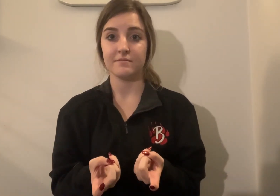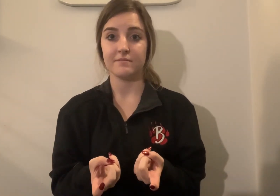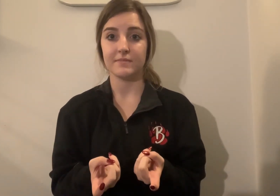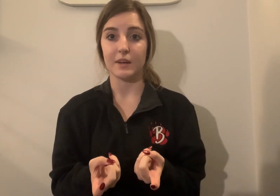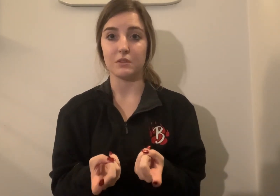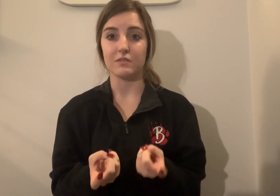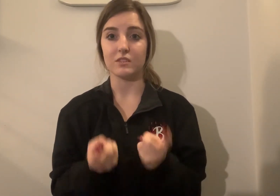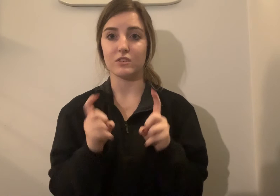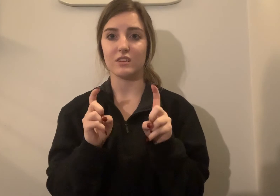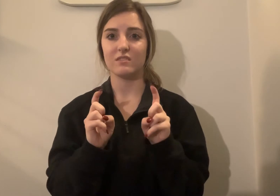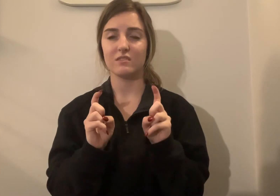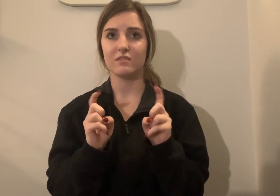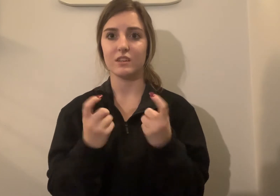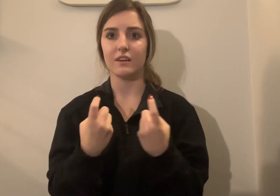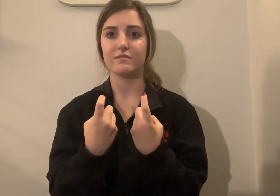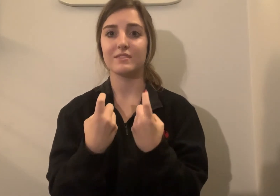I believe that's right. Yeah, sleigh.